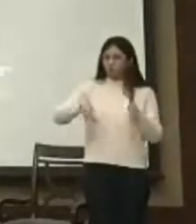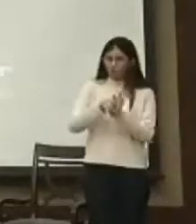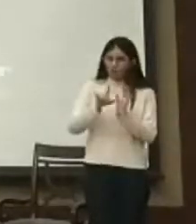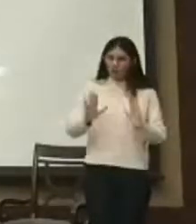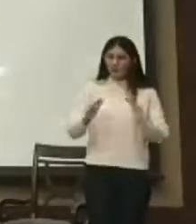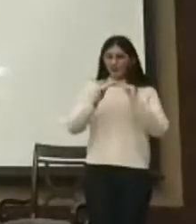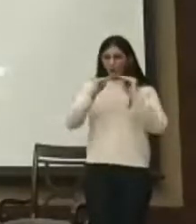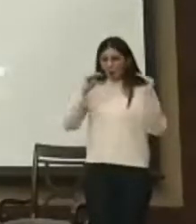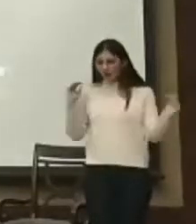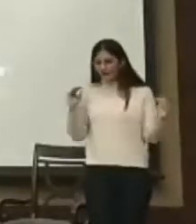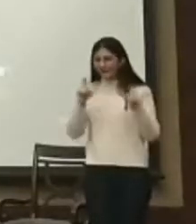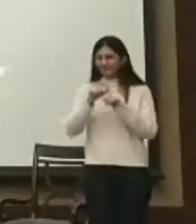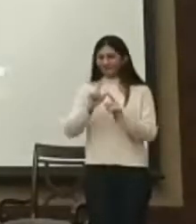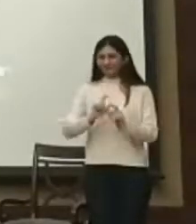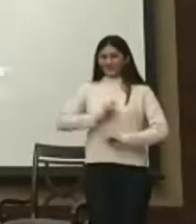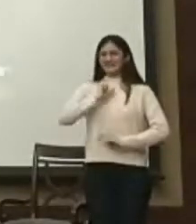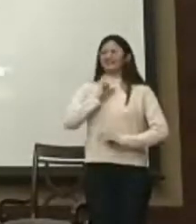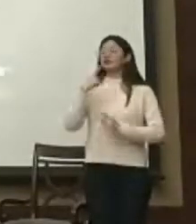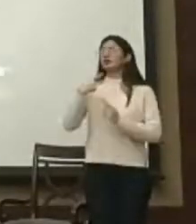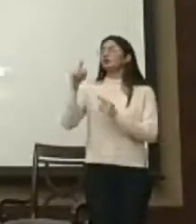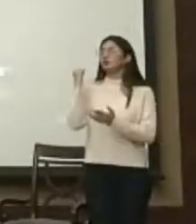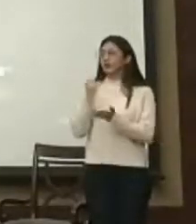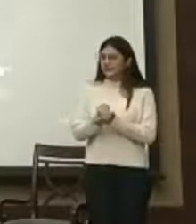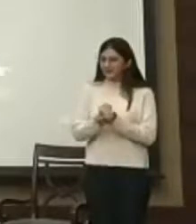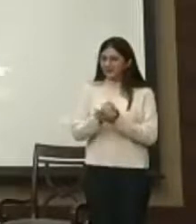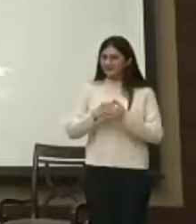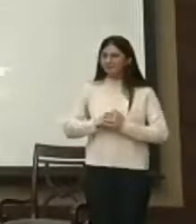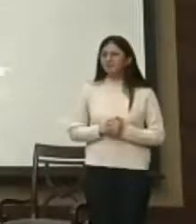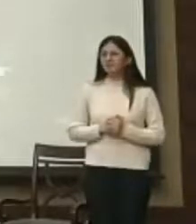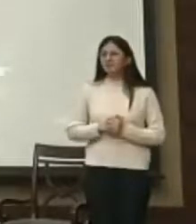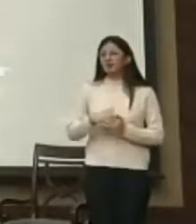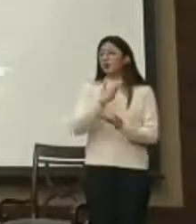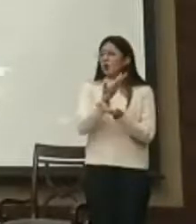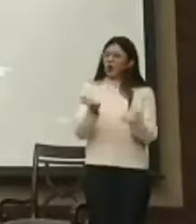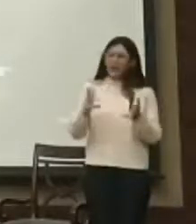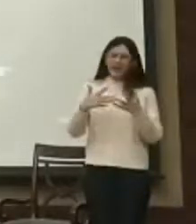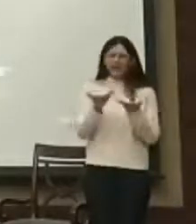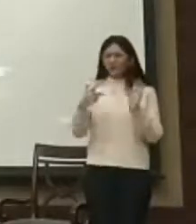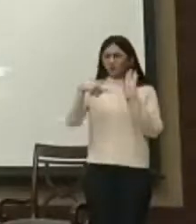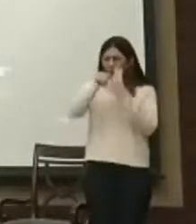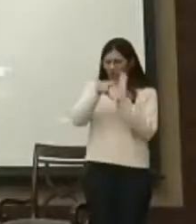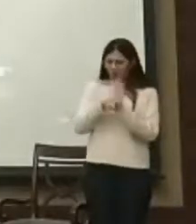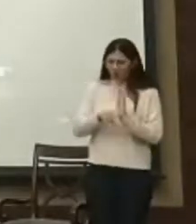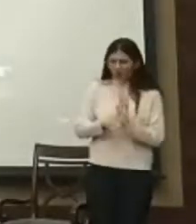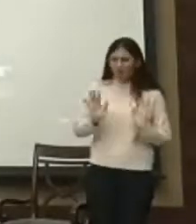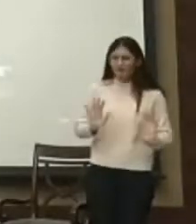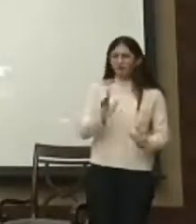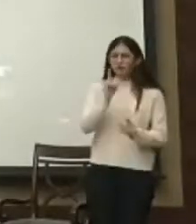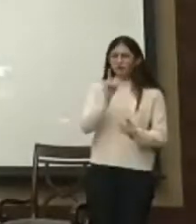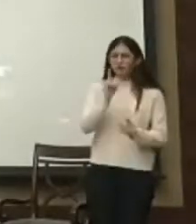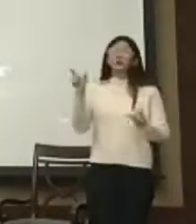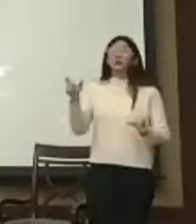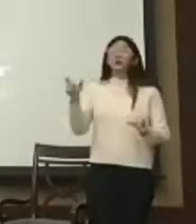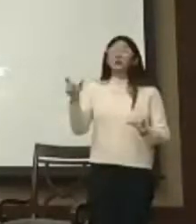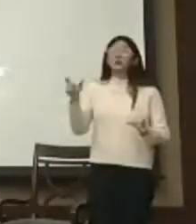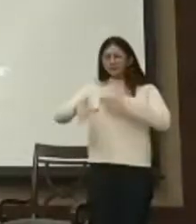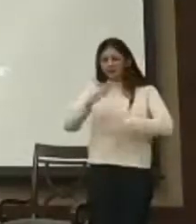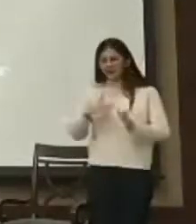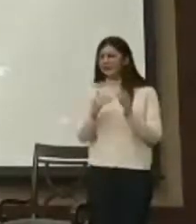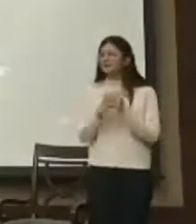and rights of all, and ratified the Conventions on Rights of Disabilities, Persons with